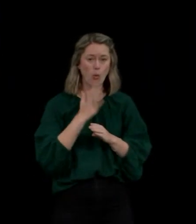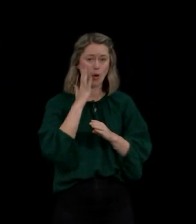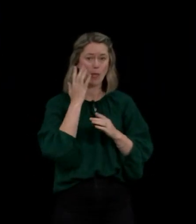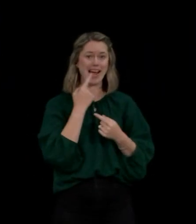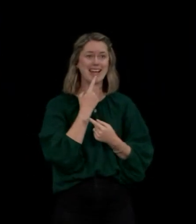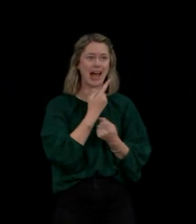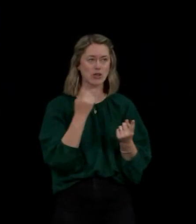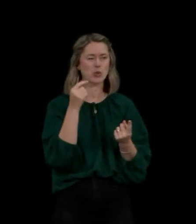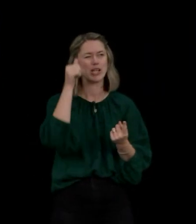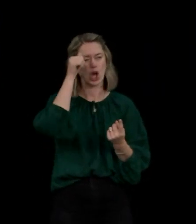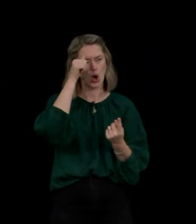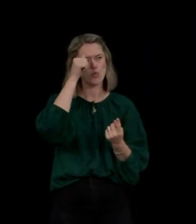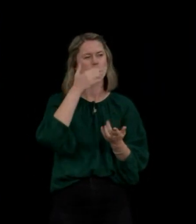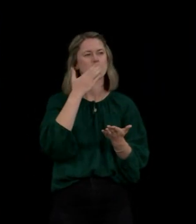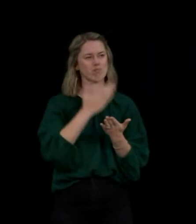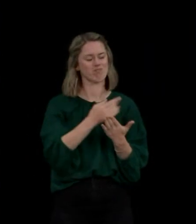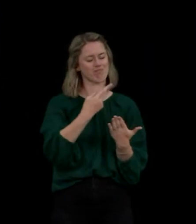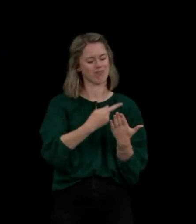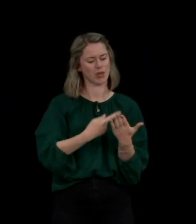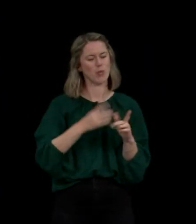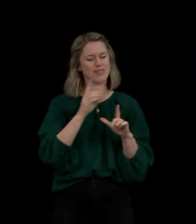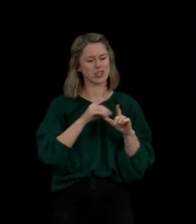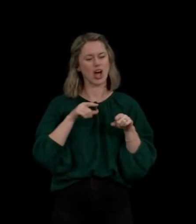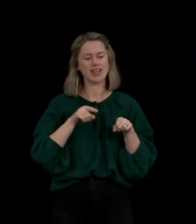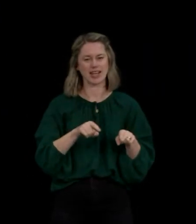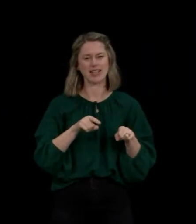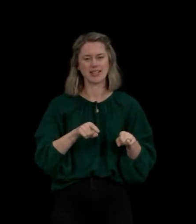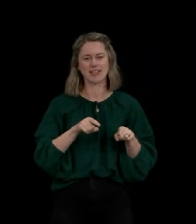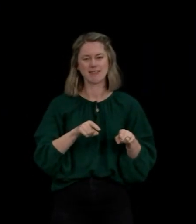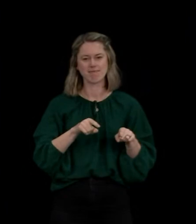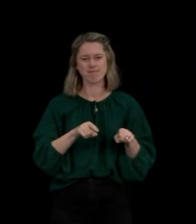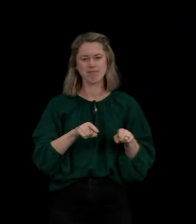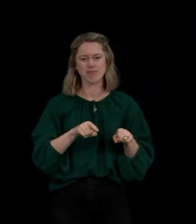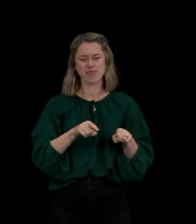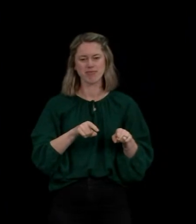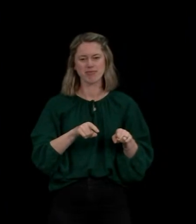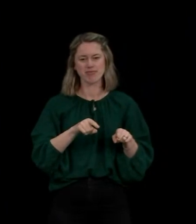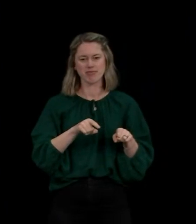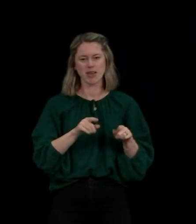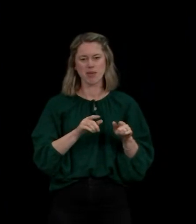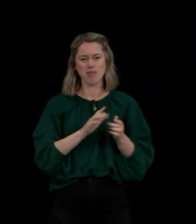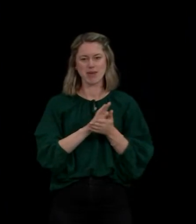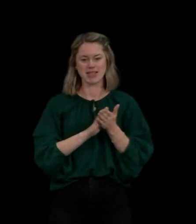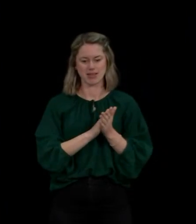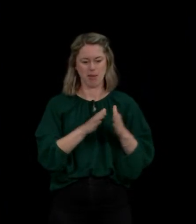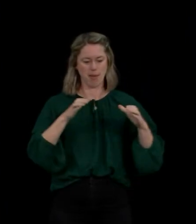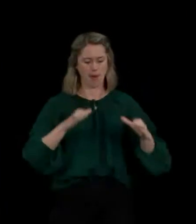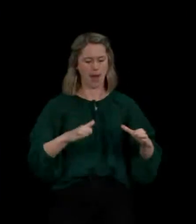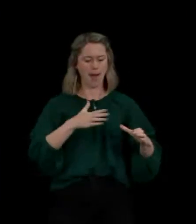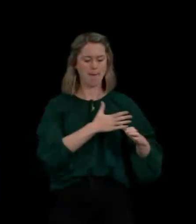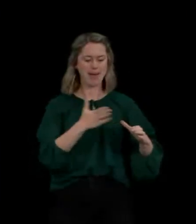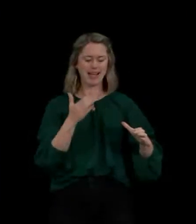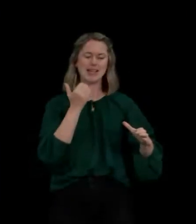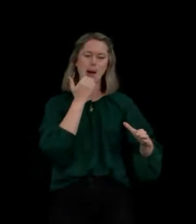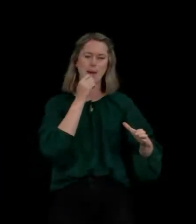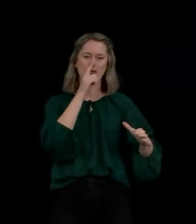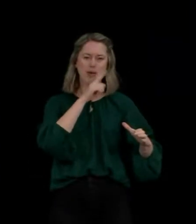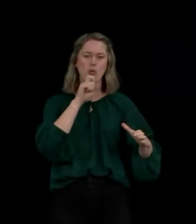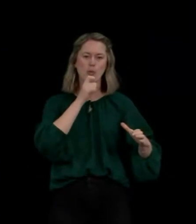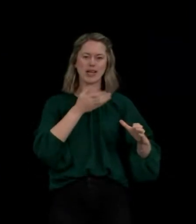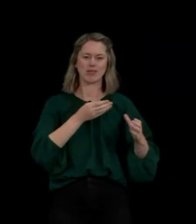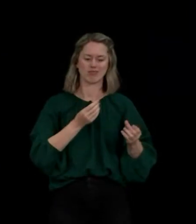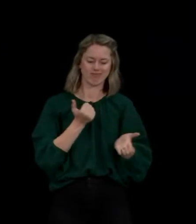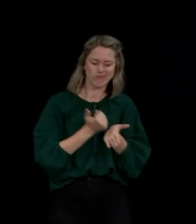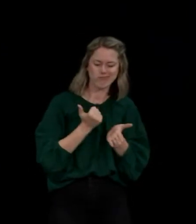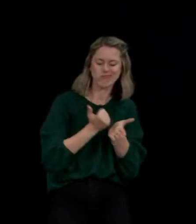announced it, we knew that we'd designed it in such a way that we could move a large number of people through residency applications